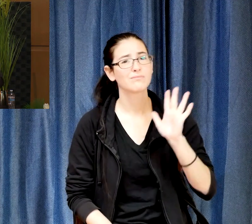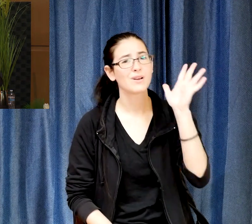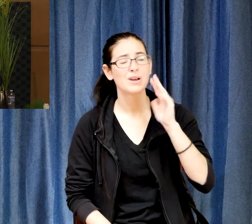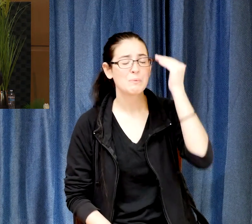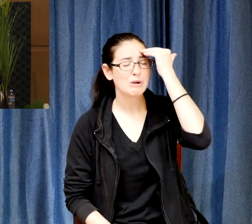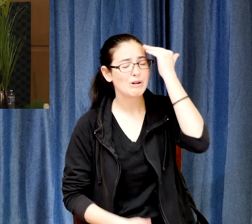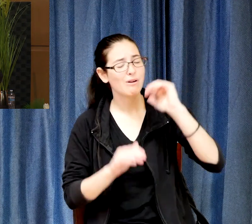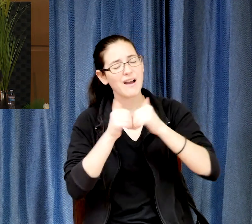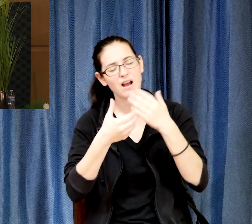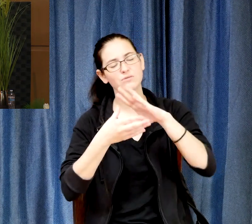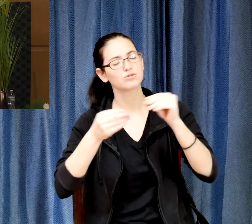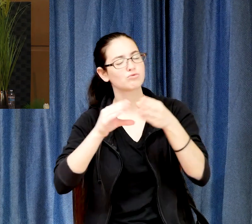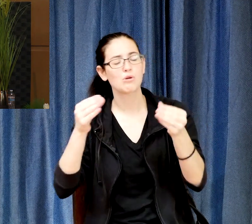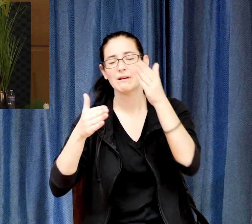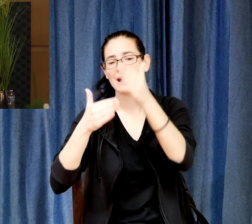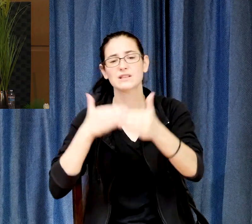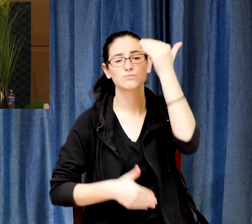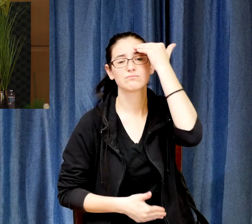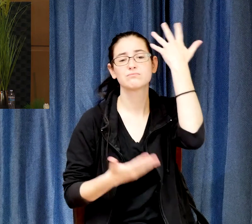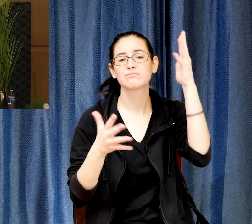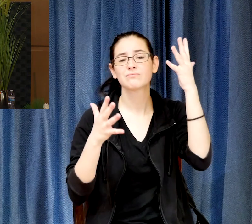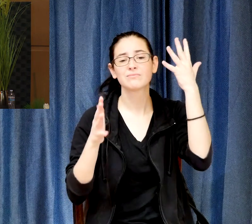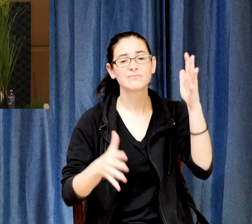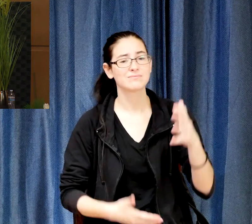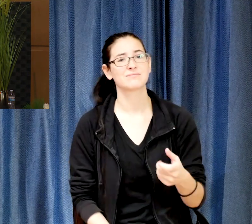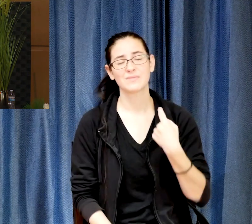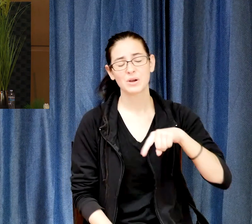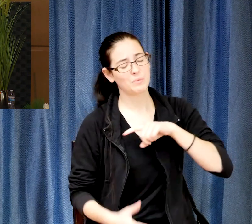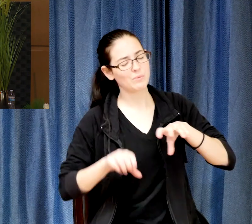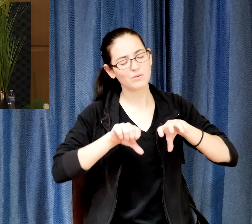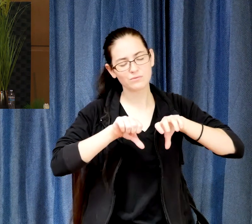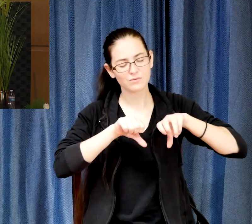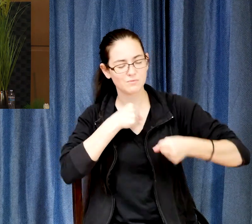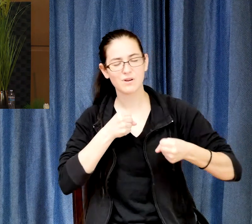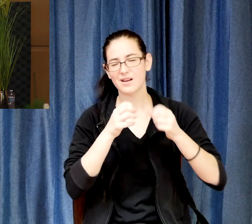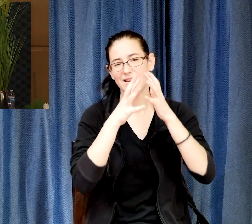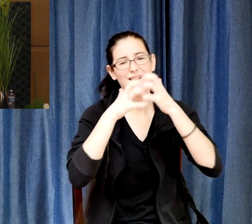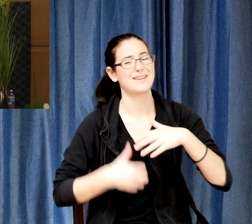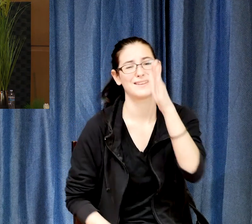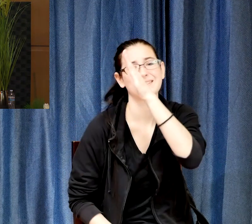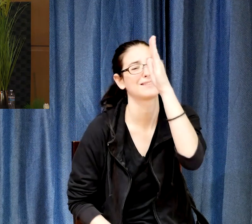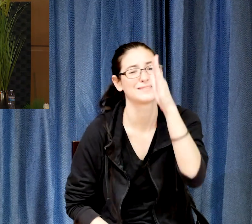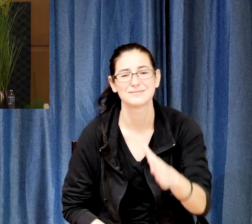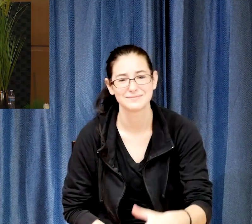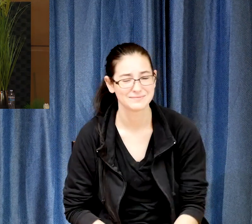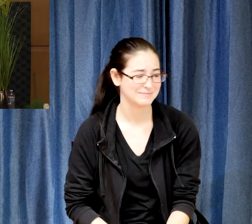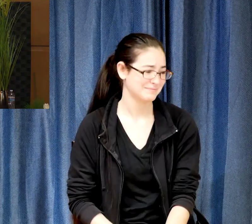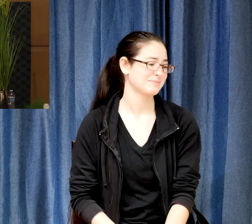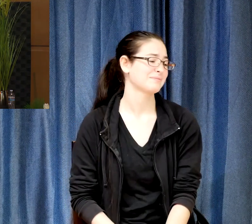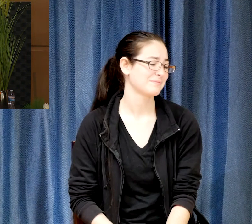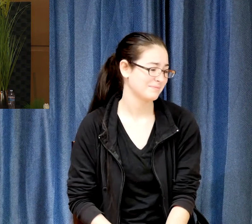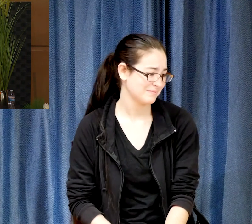story ends. We will never break. We will never break.